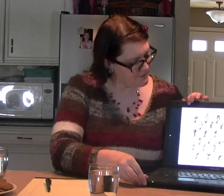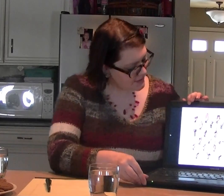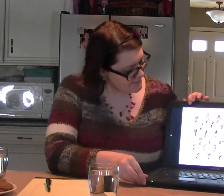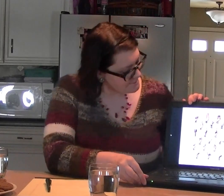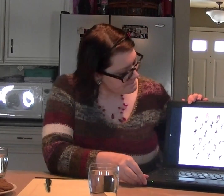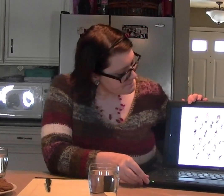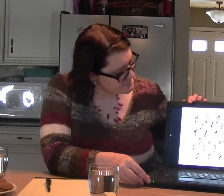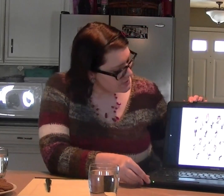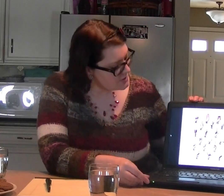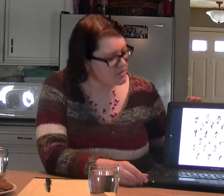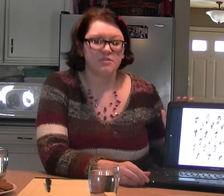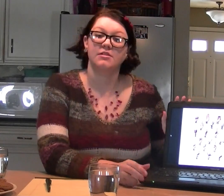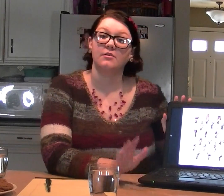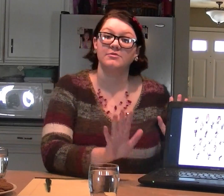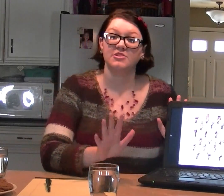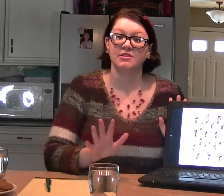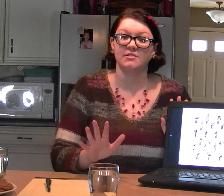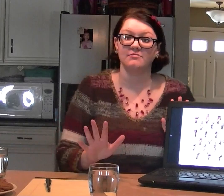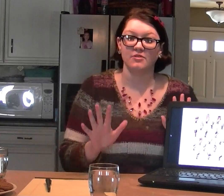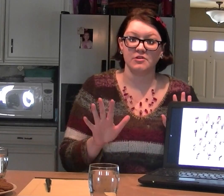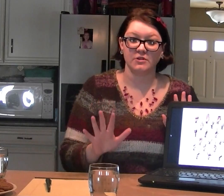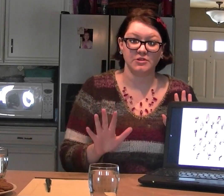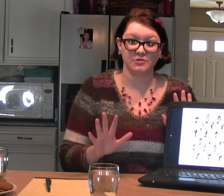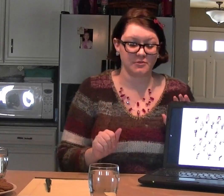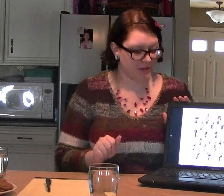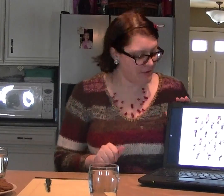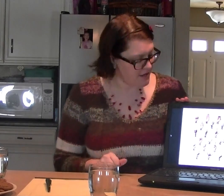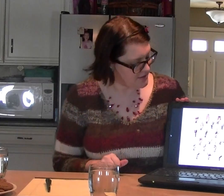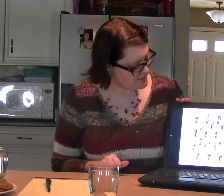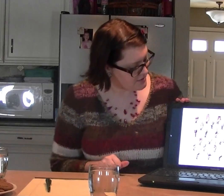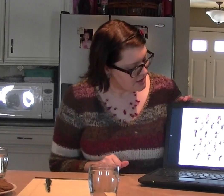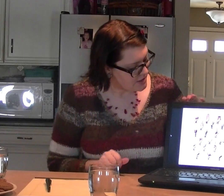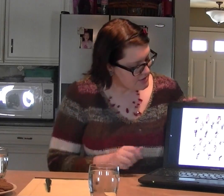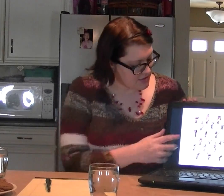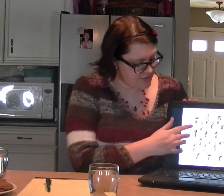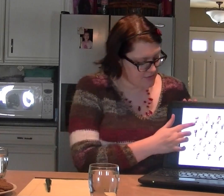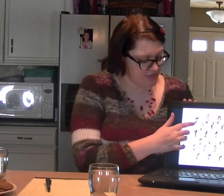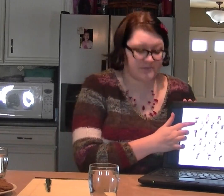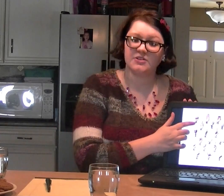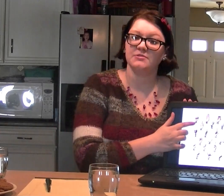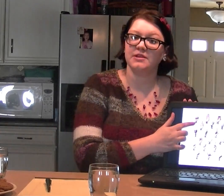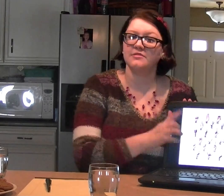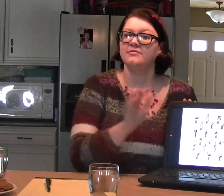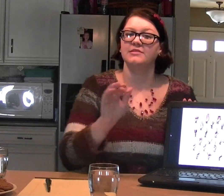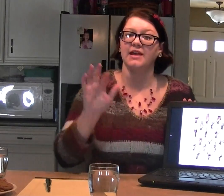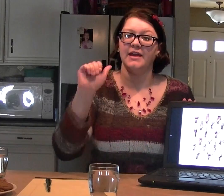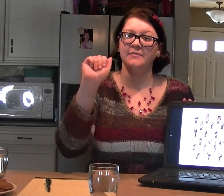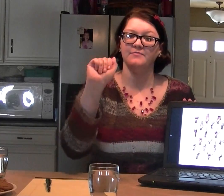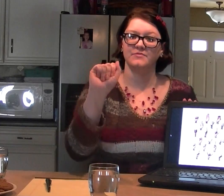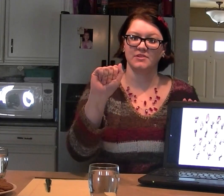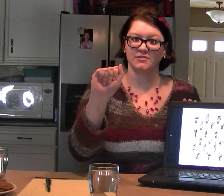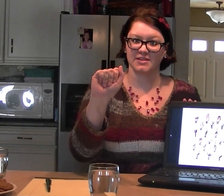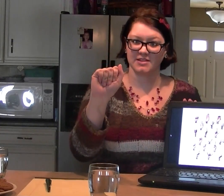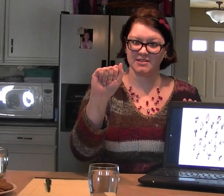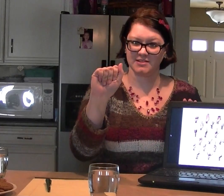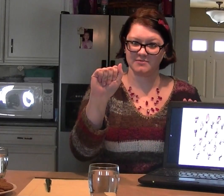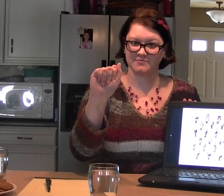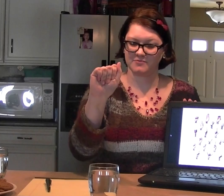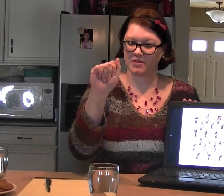Okay, so I'm just going to run you through it really quick. So this first one here is A. It goes like this.